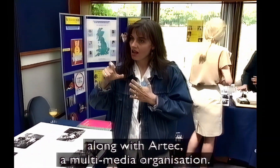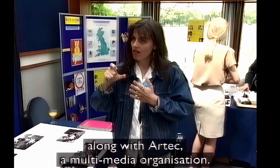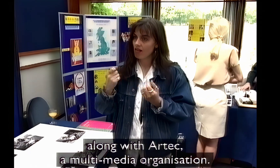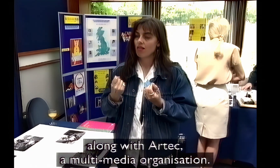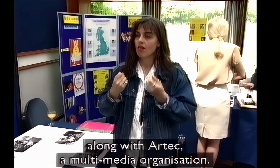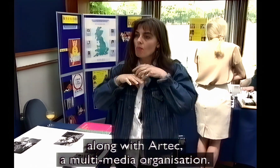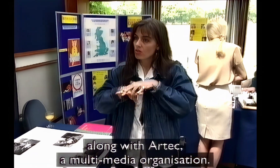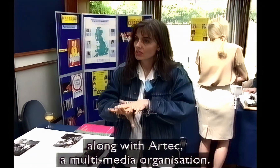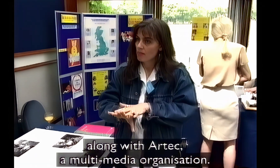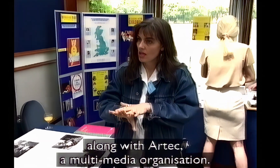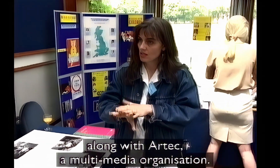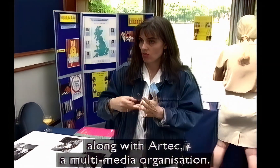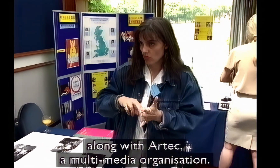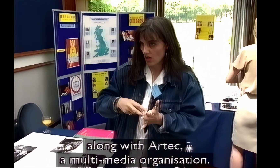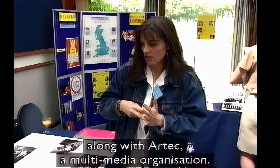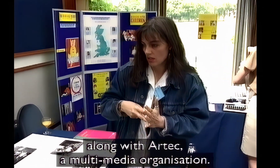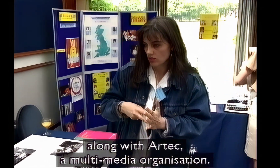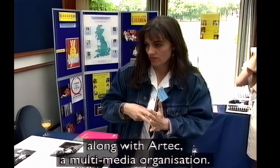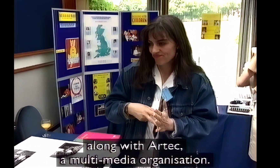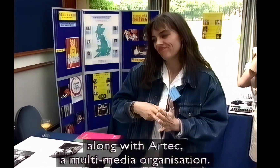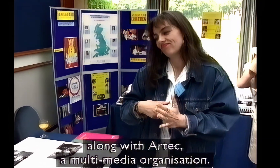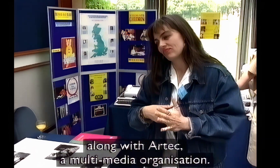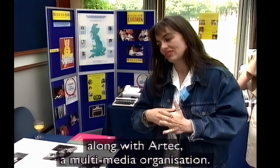with Artec, a multimedia organisation.